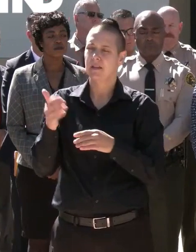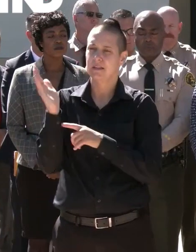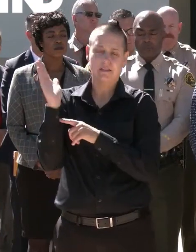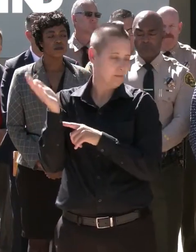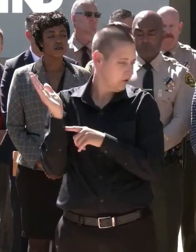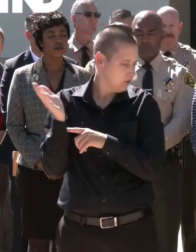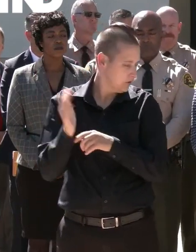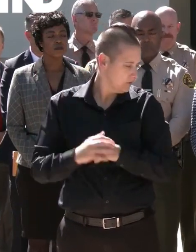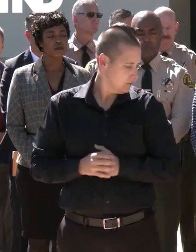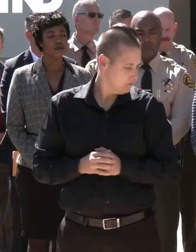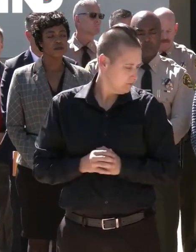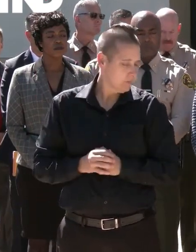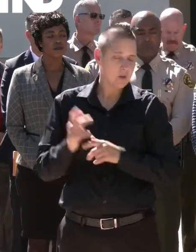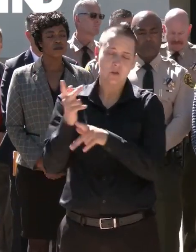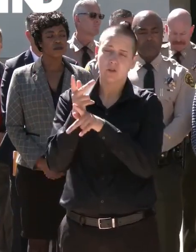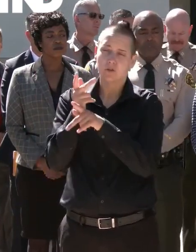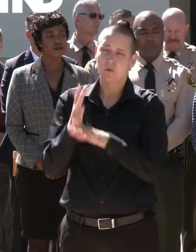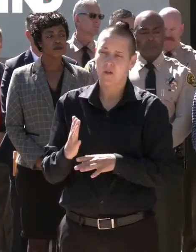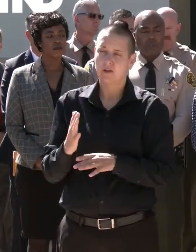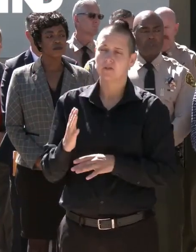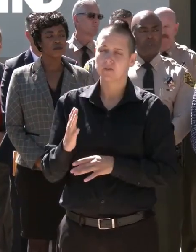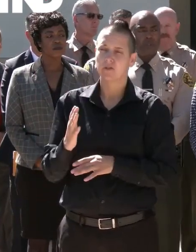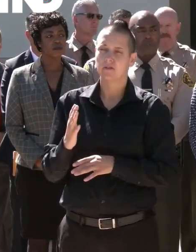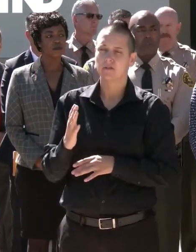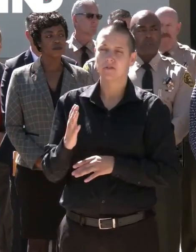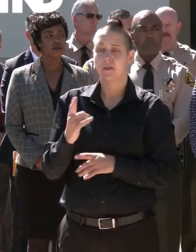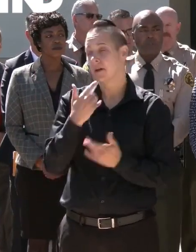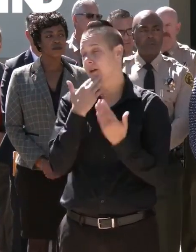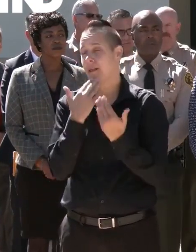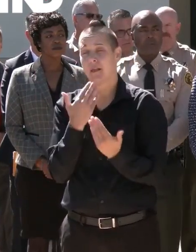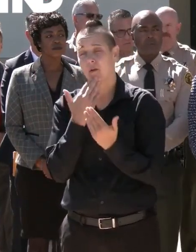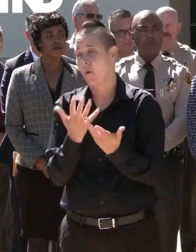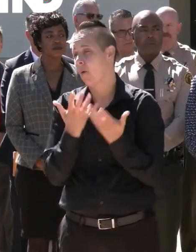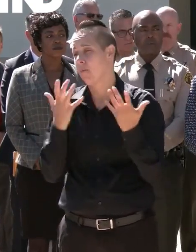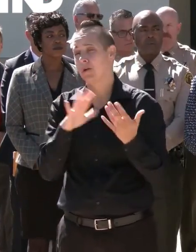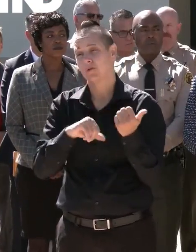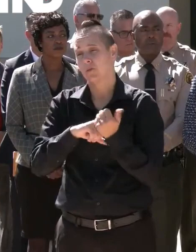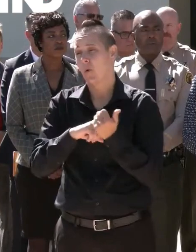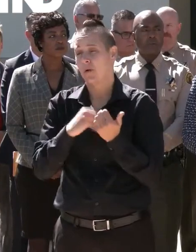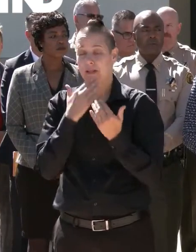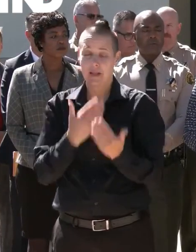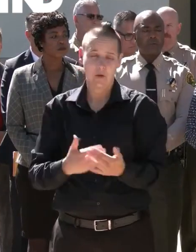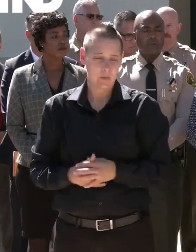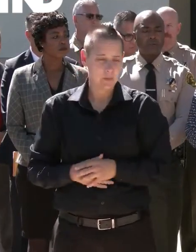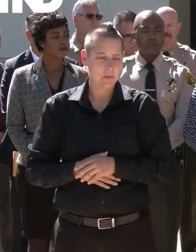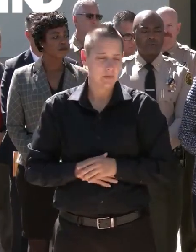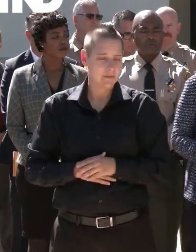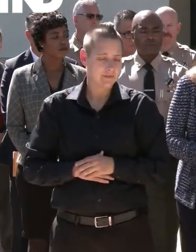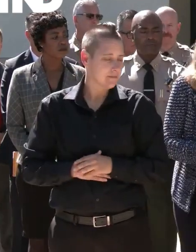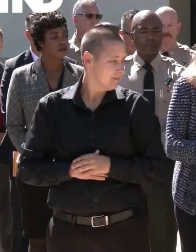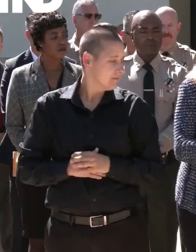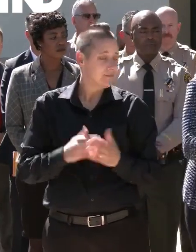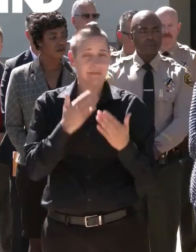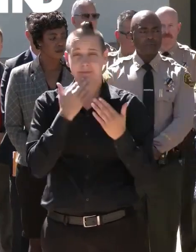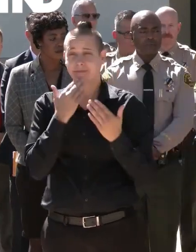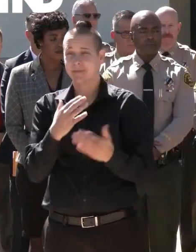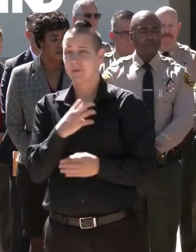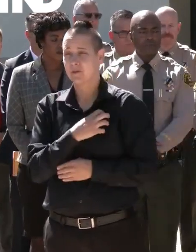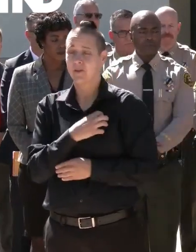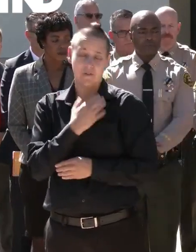speaker, our supervisor, who I thank a whole lot for her support. Thank you. Thank you, Sheriff. Thank you.